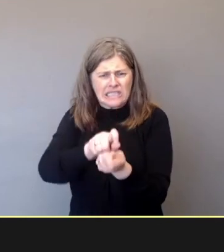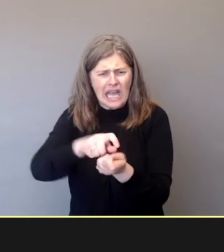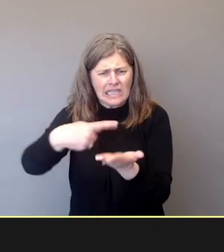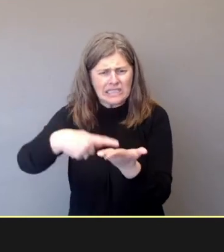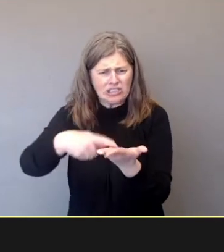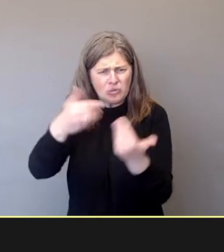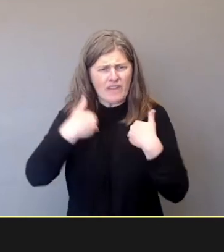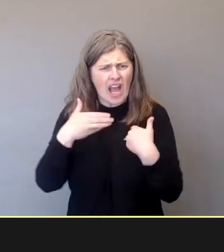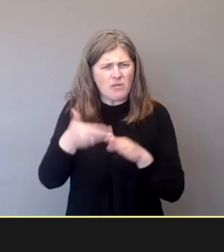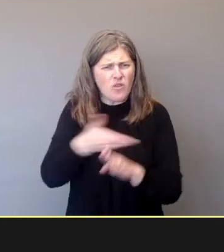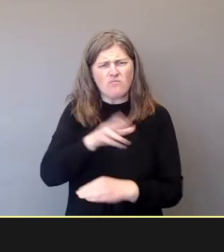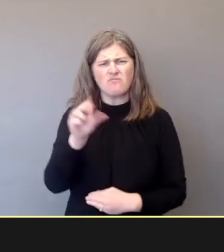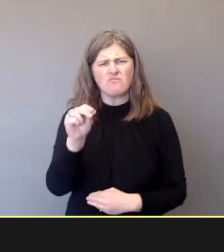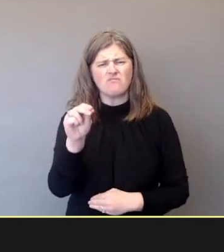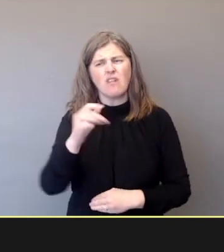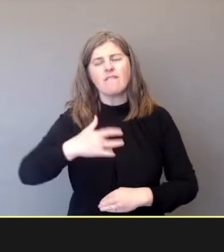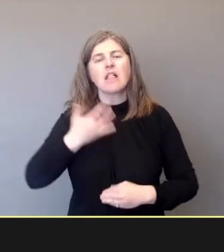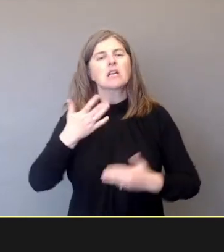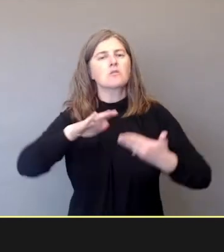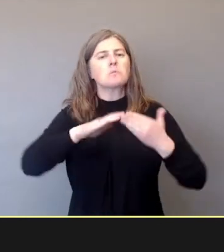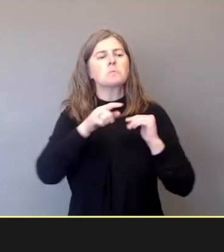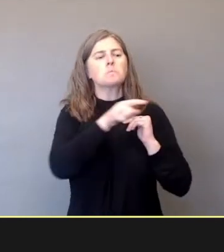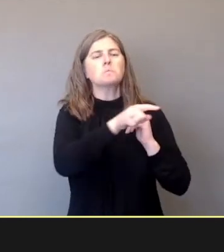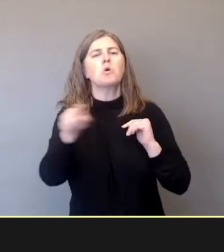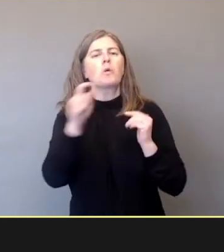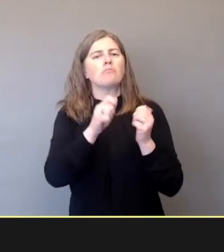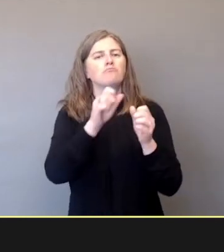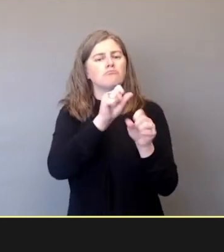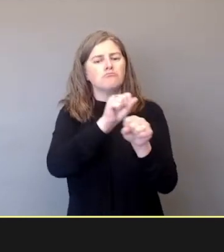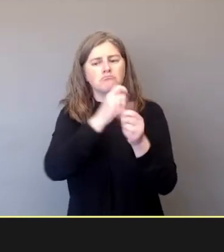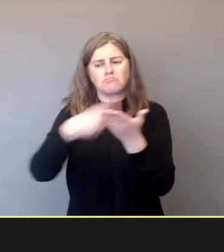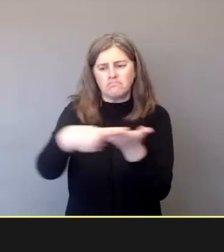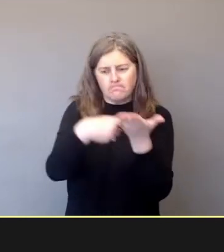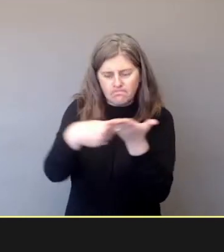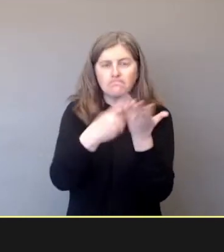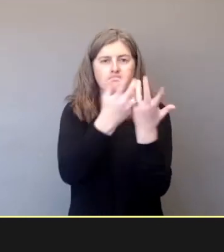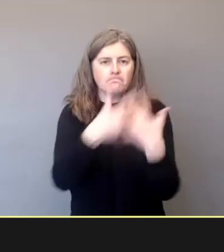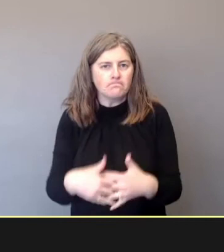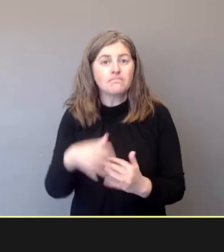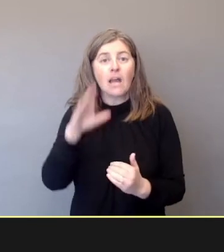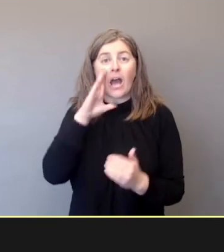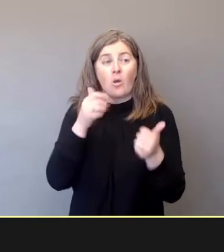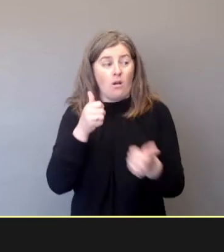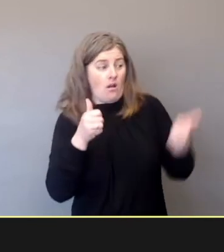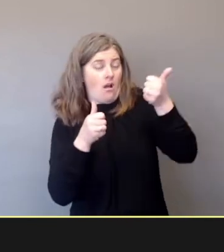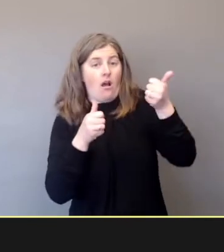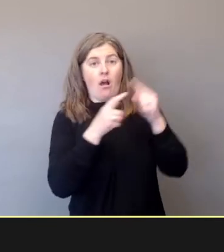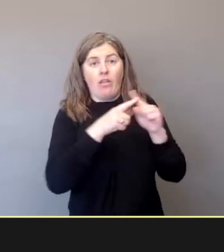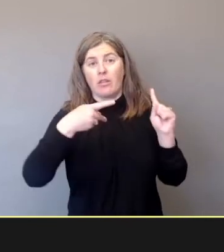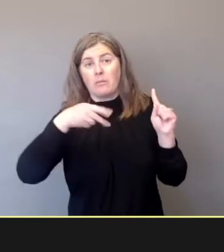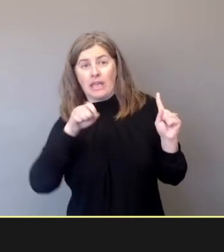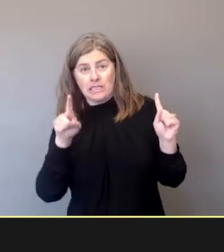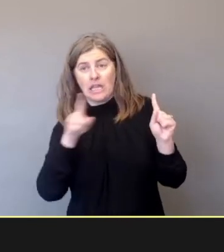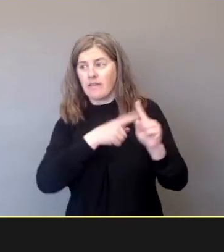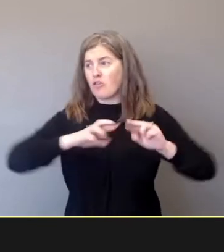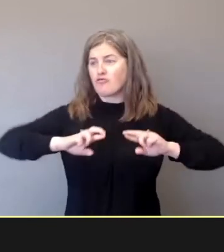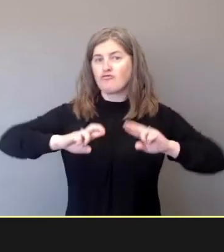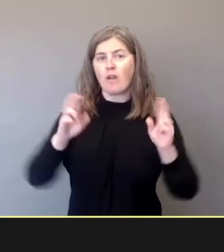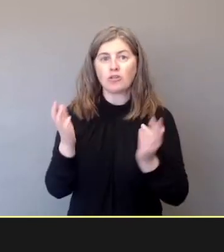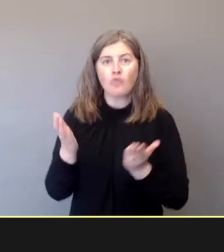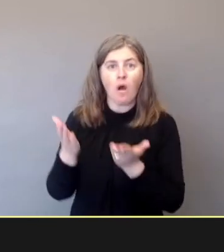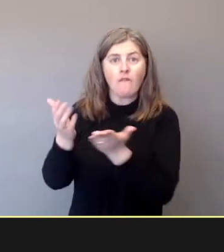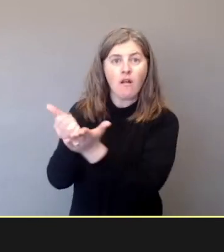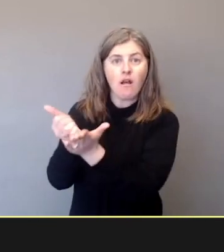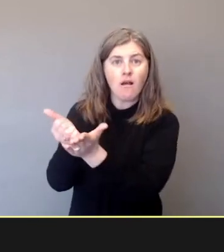And I think communities will be able to work through it. I know the public education department is poised to offer